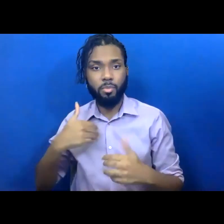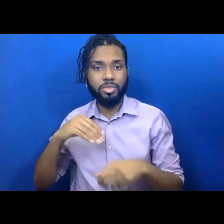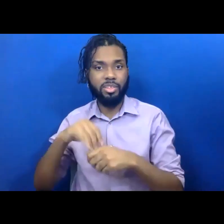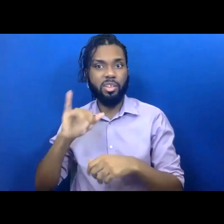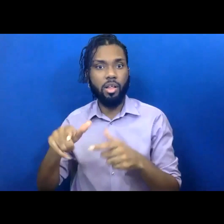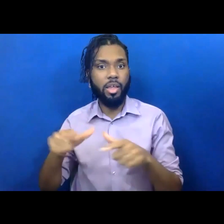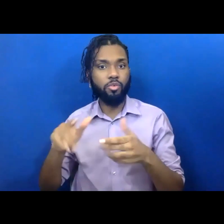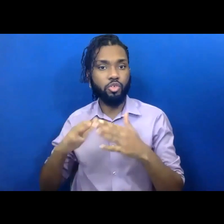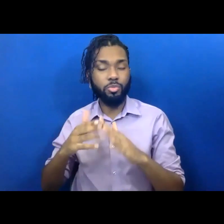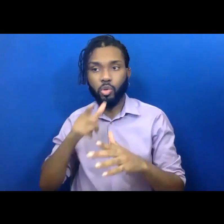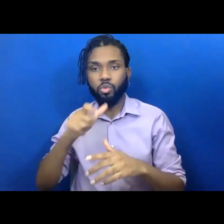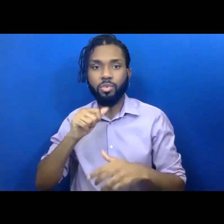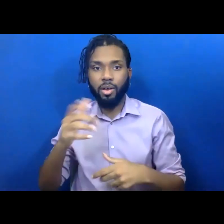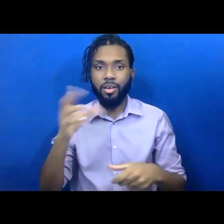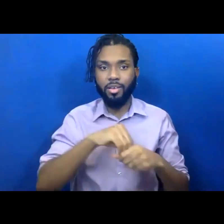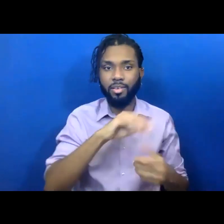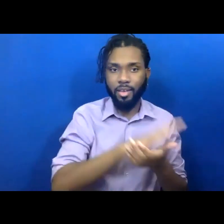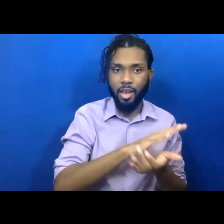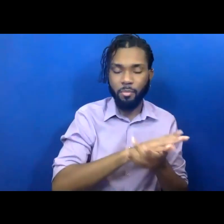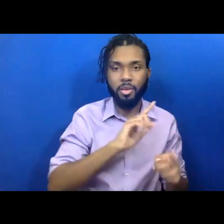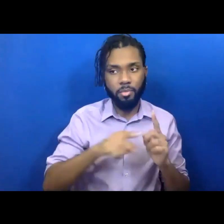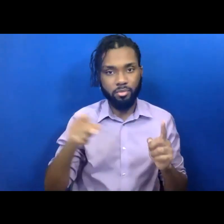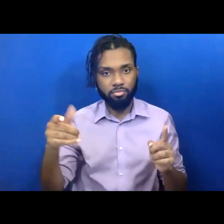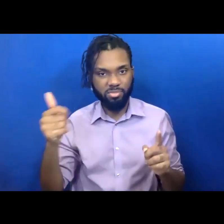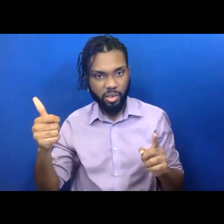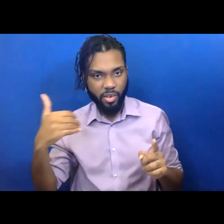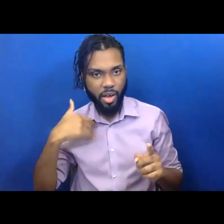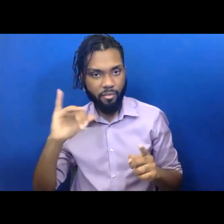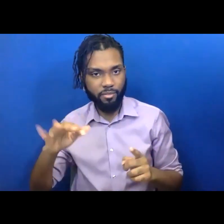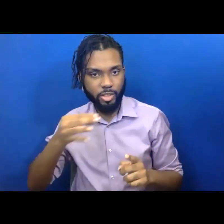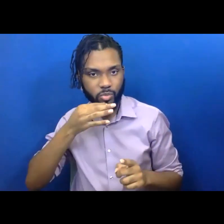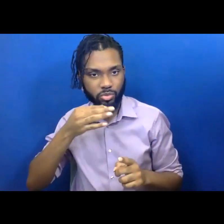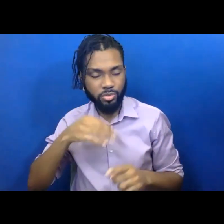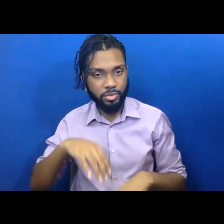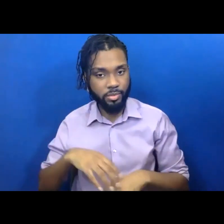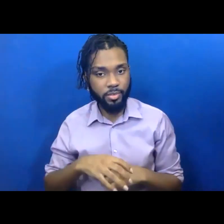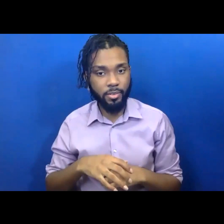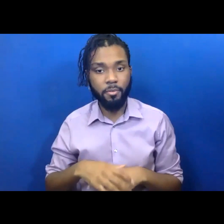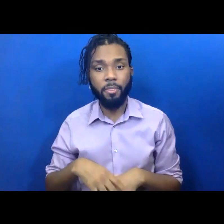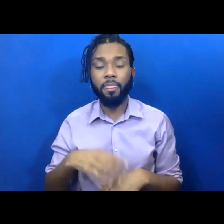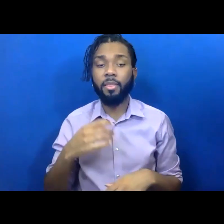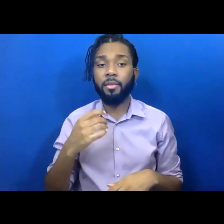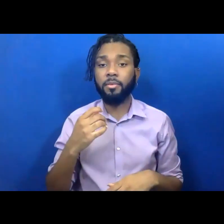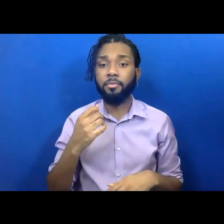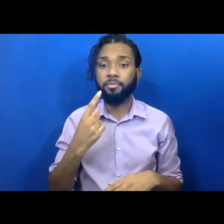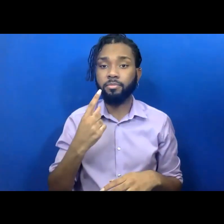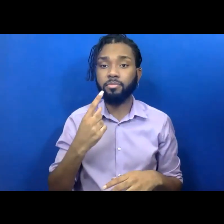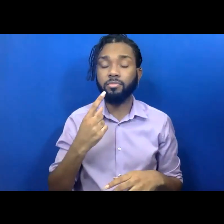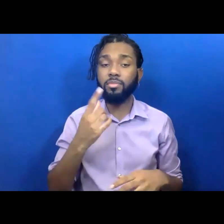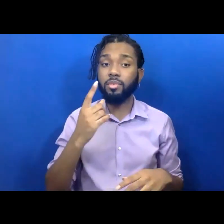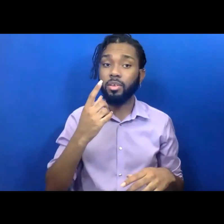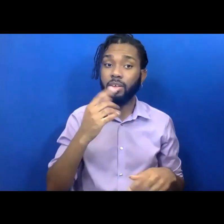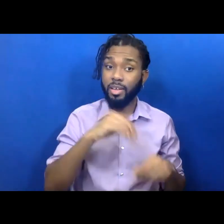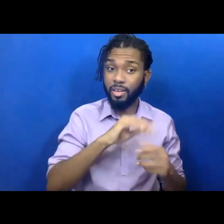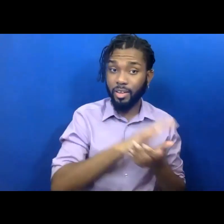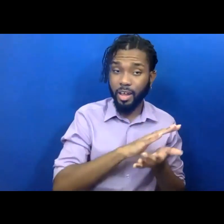not actually in the academy, but nevertheless have the appropriate expertise. At least in the academy, in theory, not always